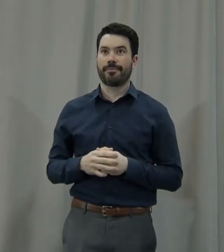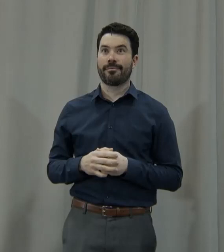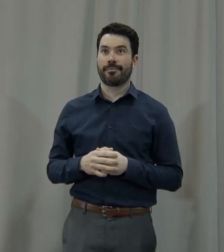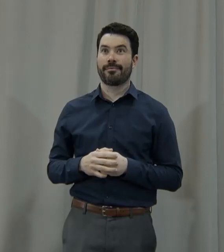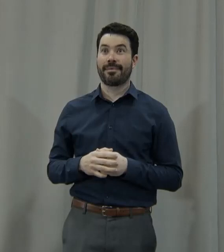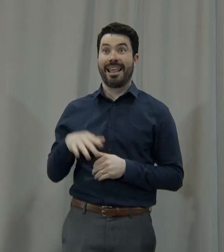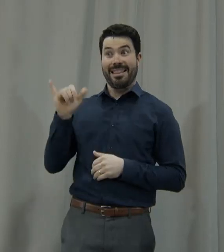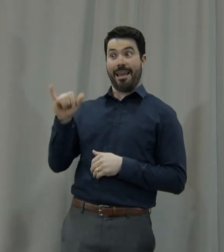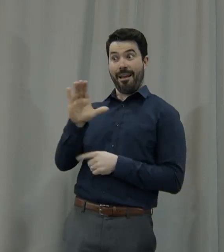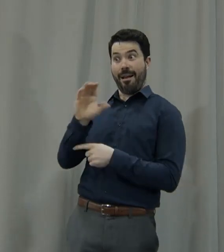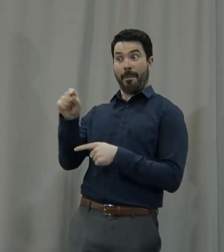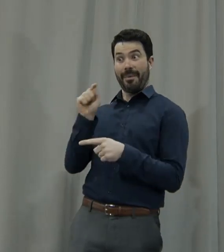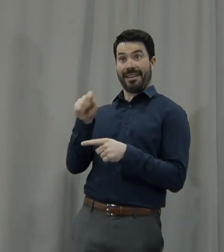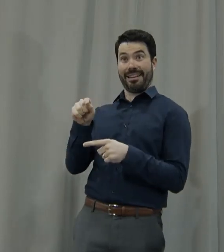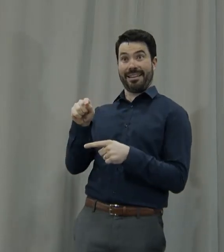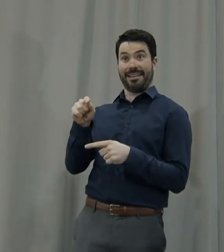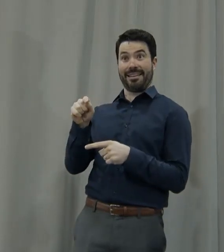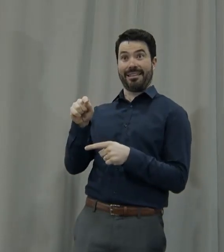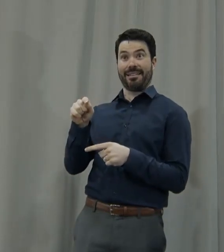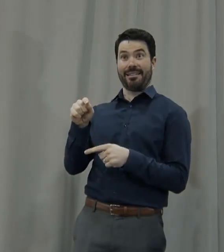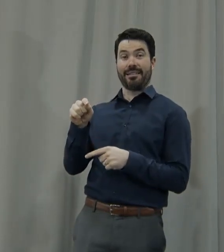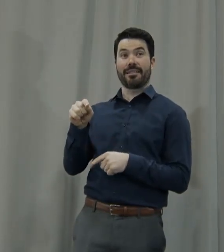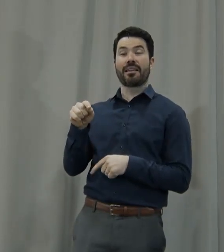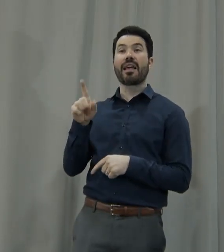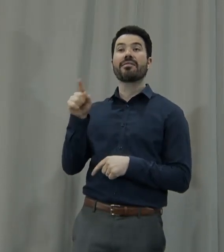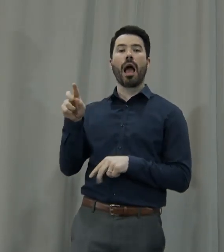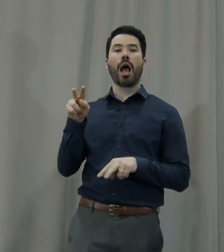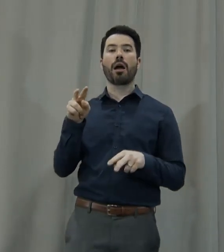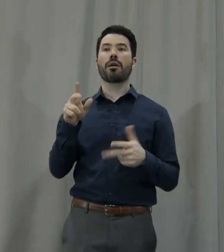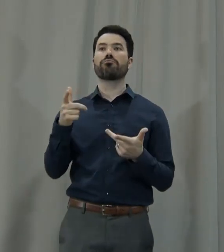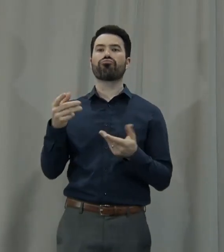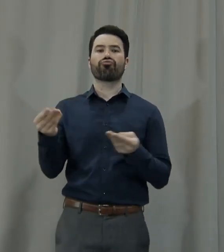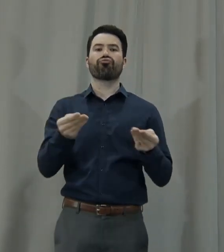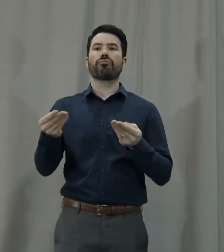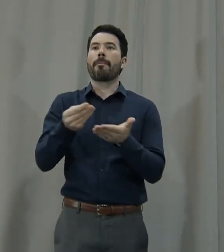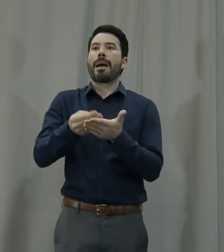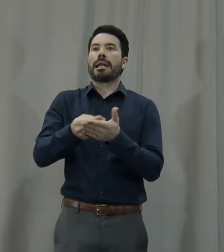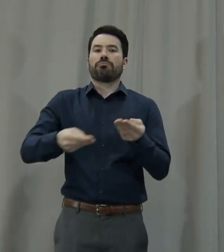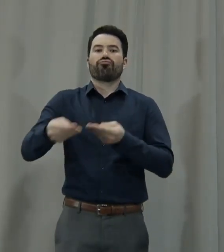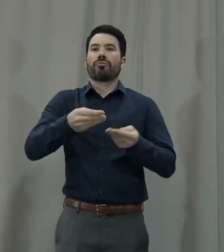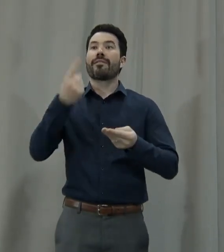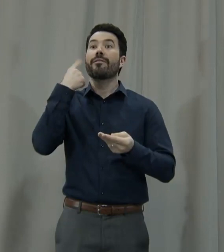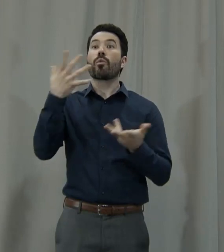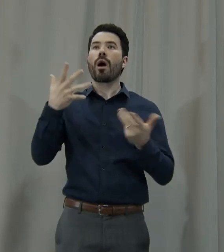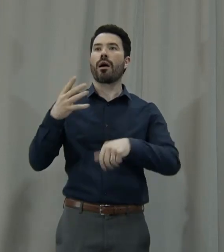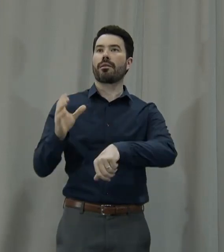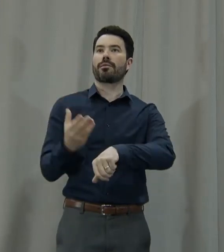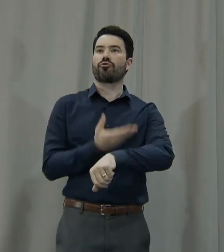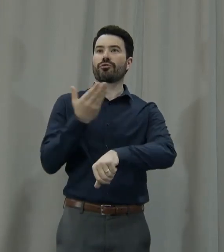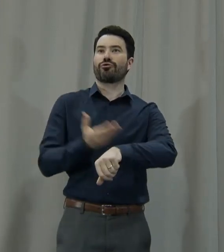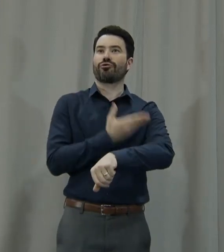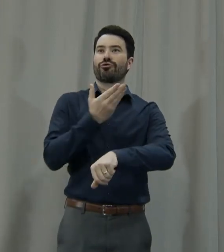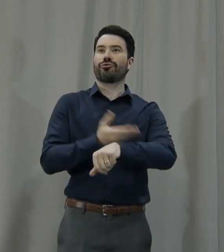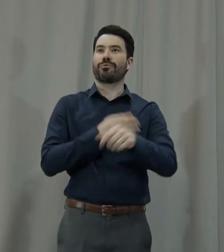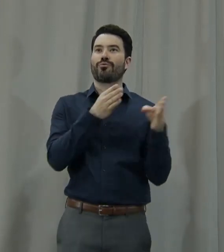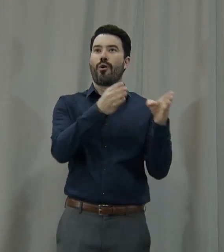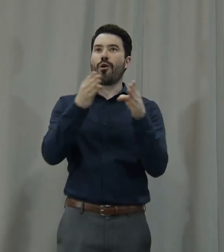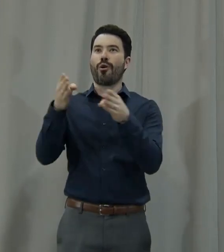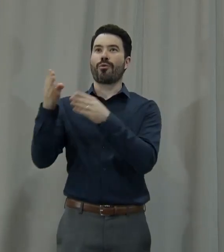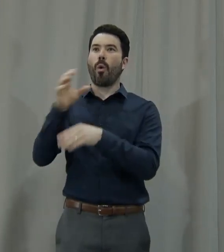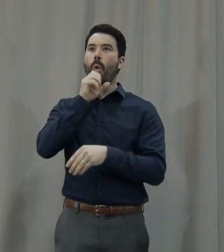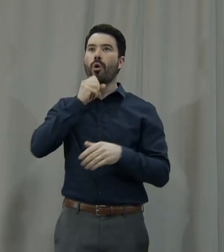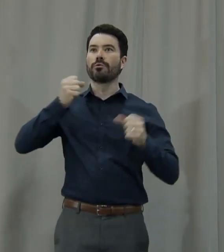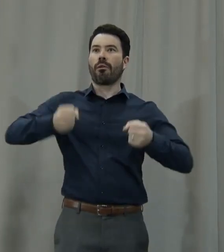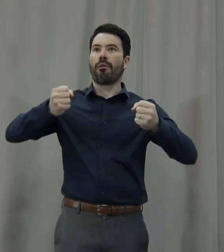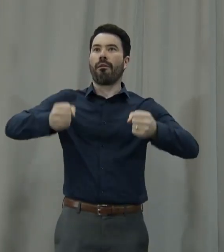that firm actually is overseeing the financing for a lot of the construction, the road construction that we tried to navigate on